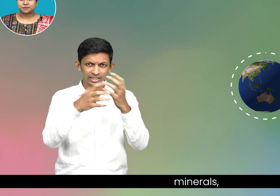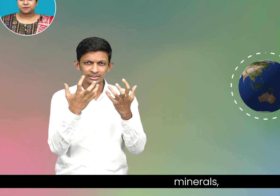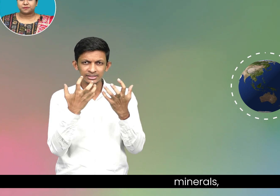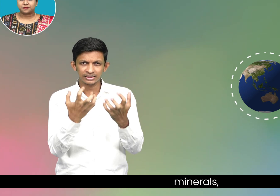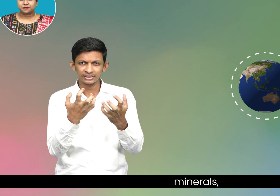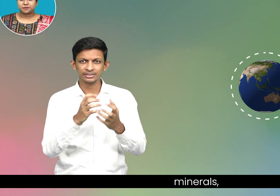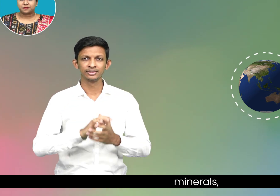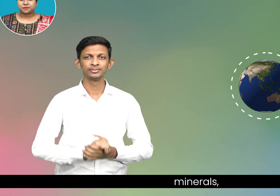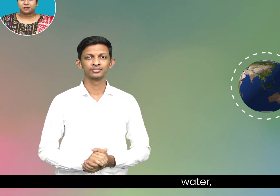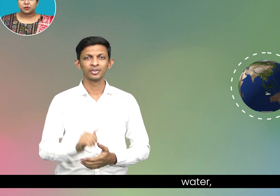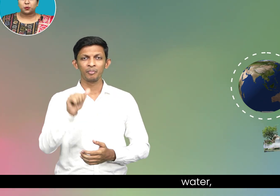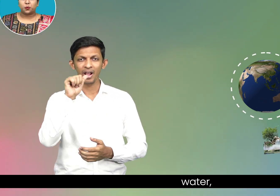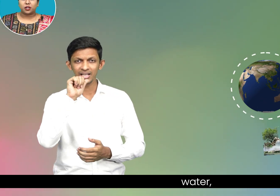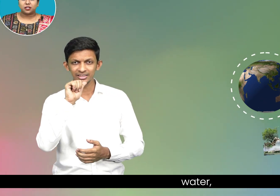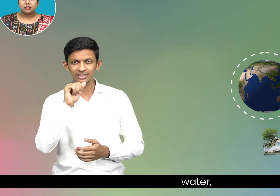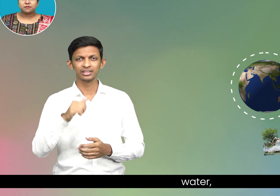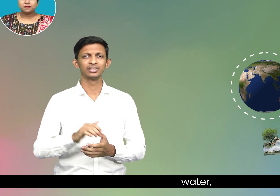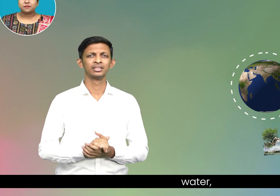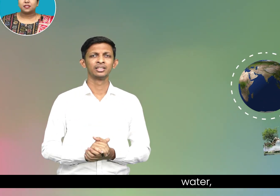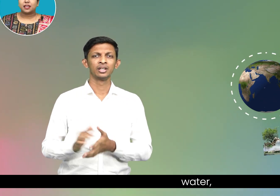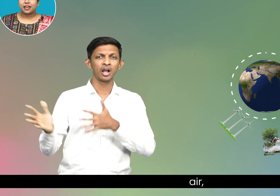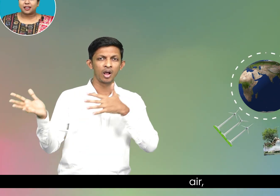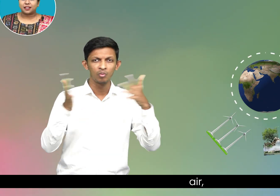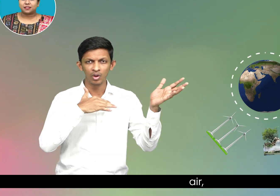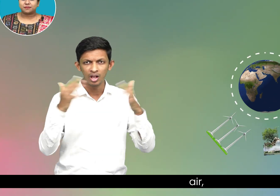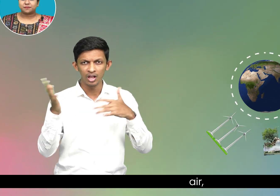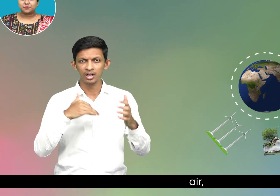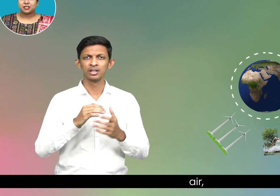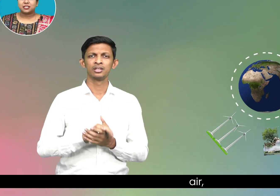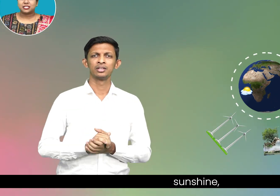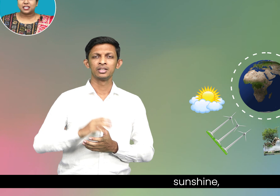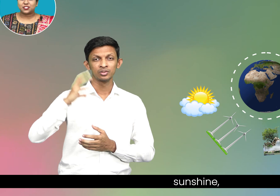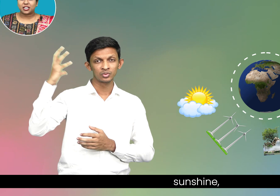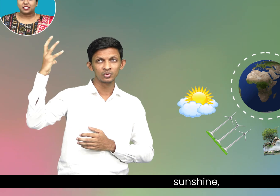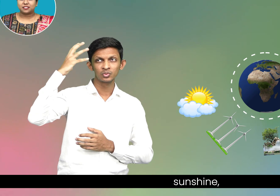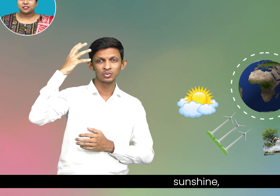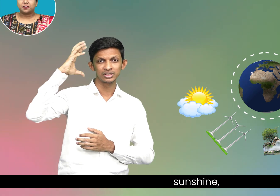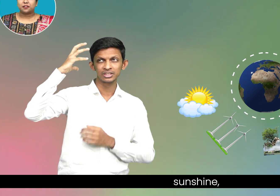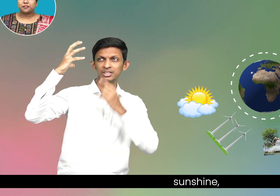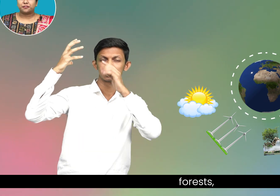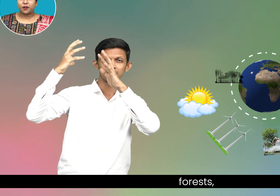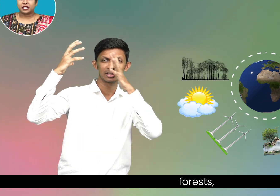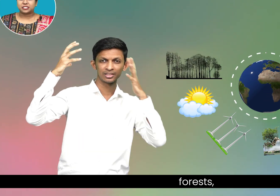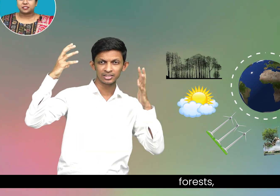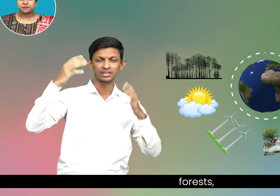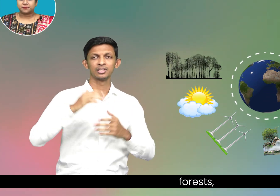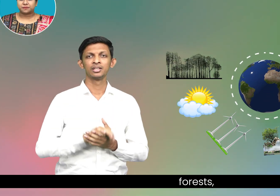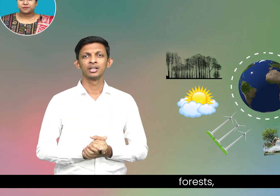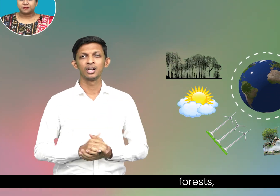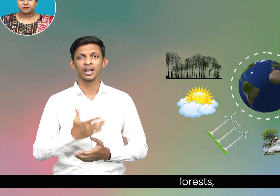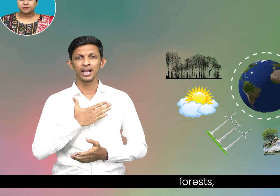water, air, sunshine, forest.